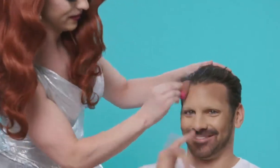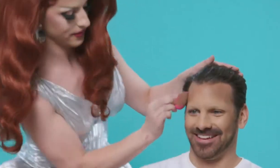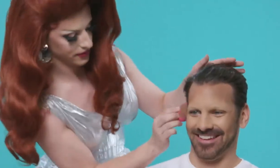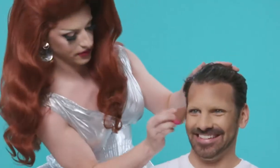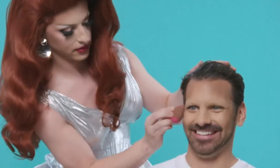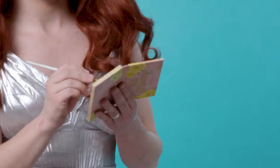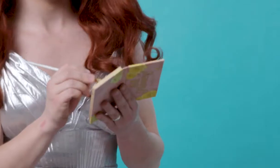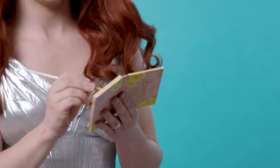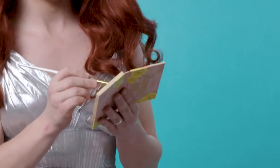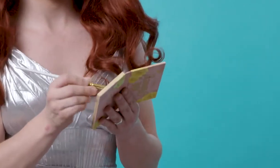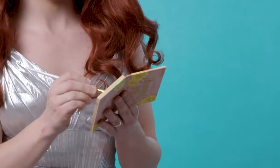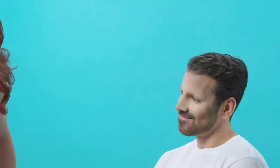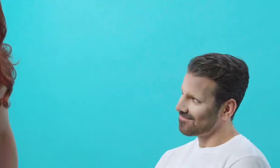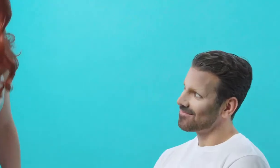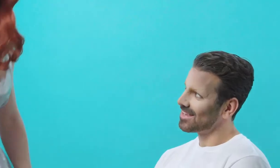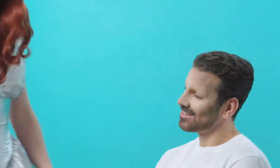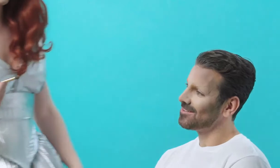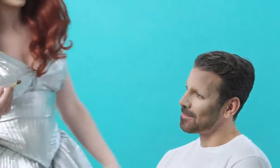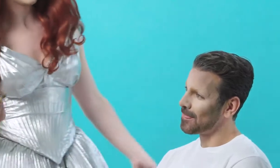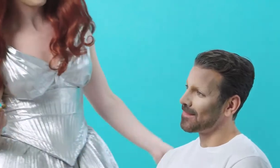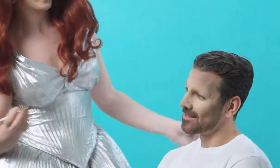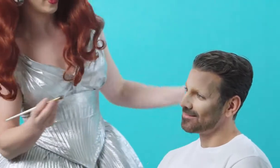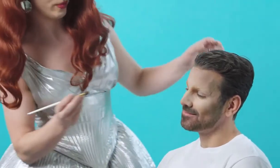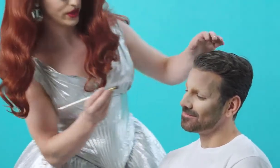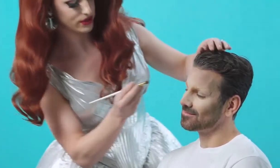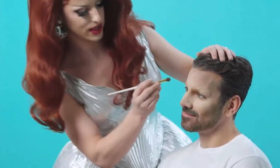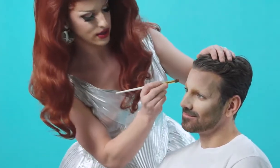wish that you could hear? I understand where that's coming from, but you said no.